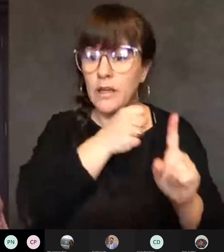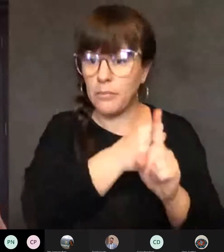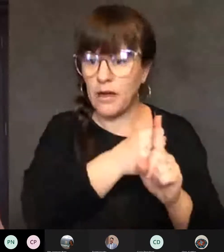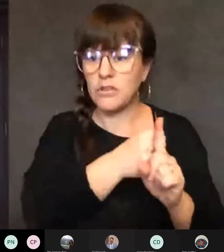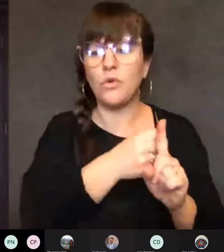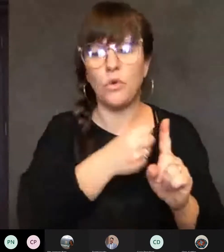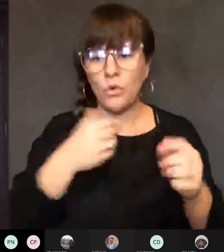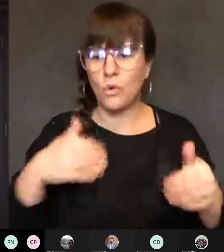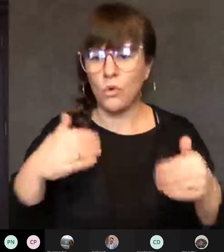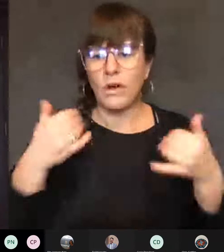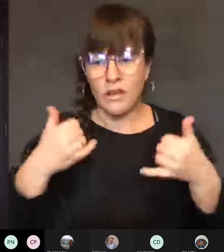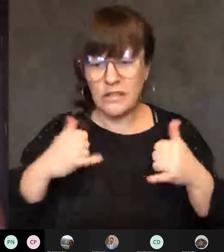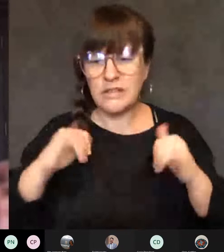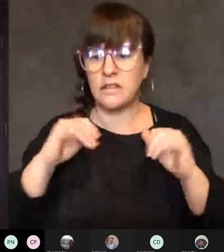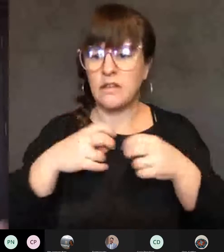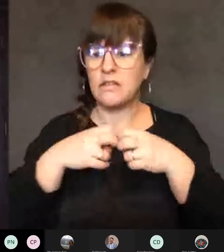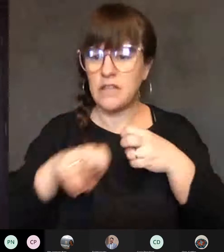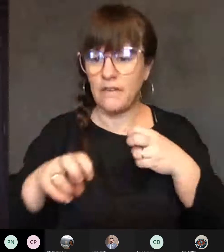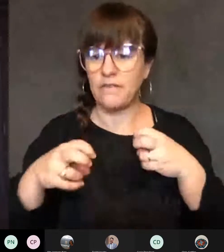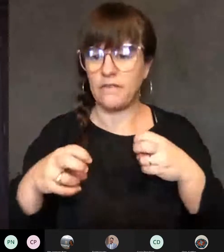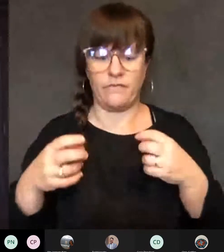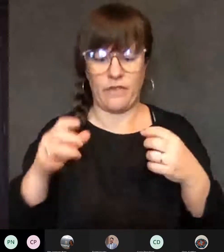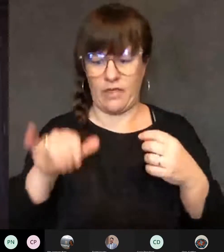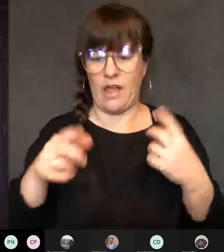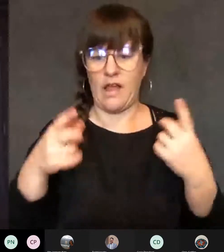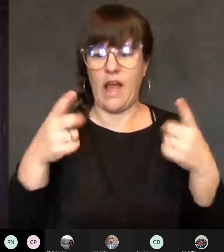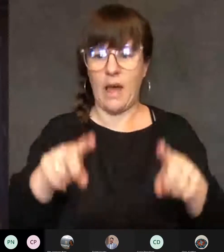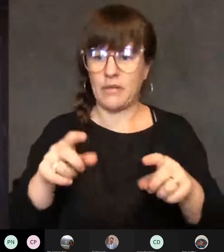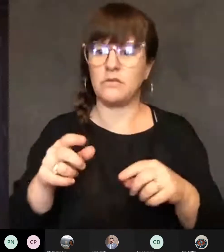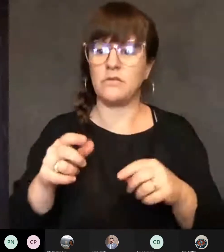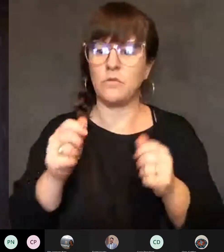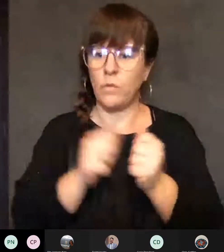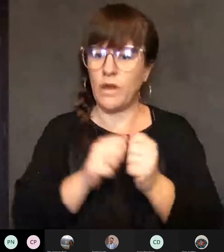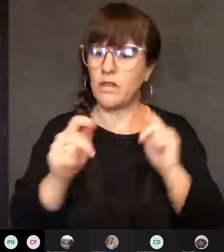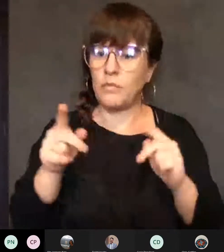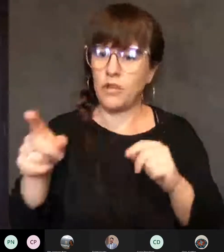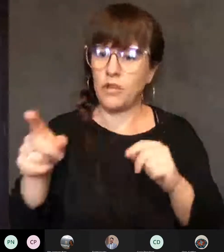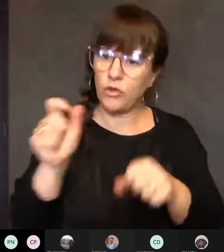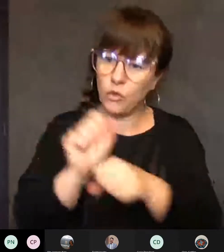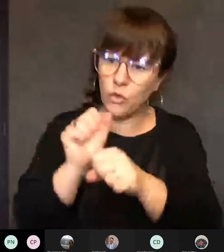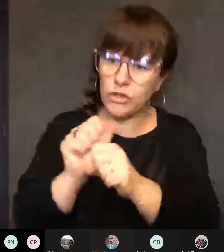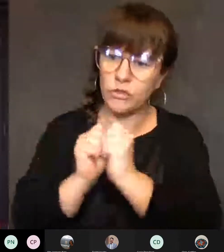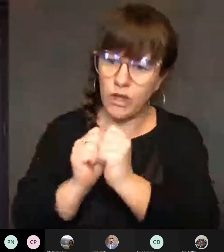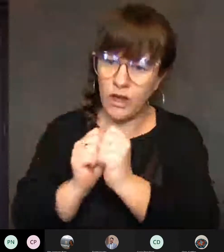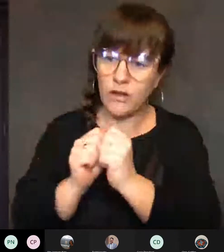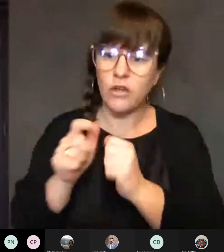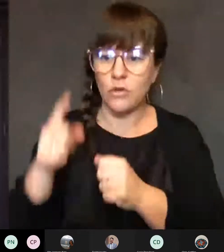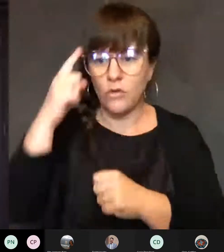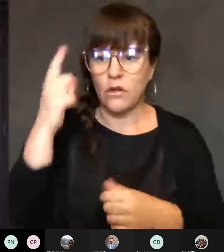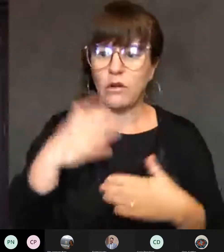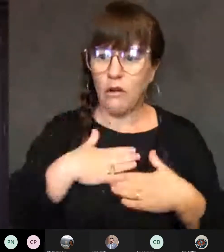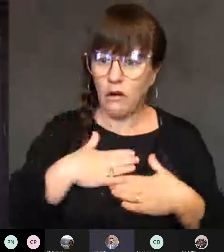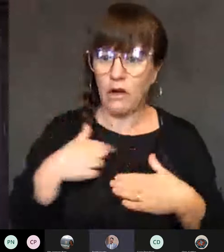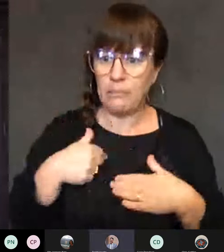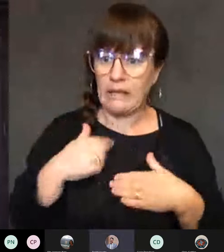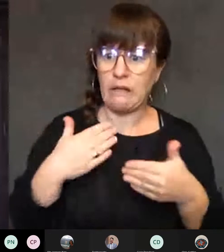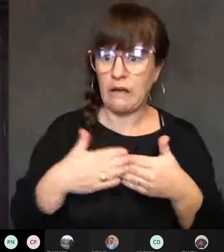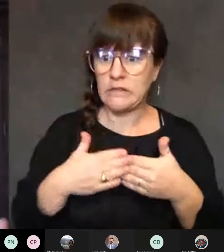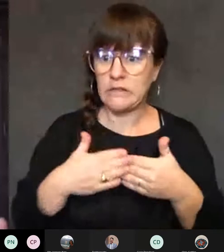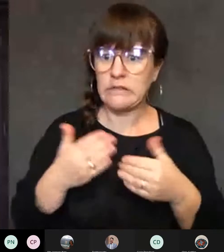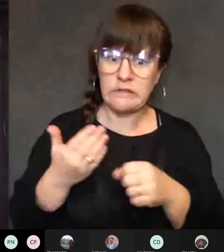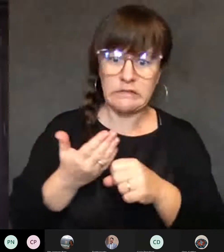difficult to have that happen to the people that you've worked with, and to be sitting here thinking, oh my God, am I next? Or what's going on here? How far is this